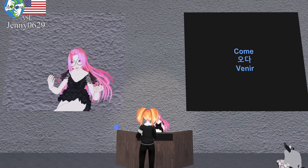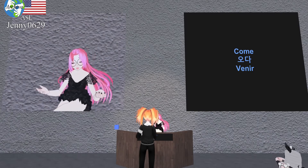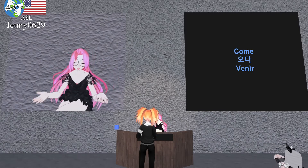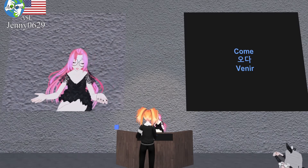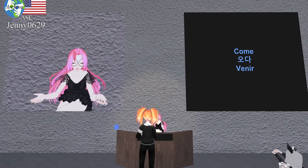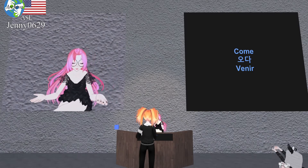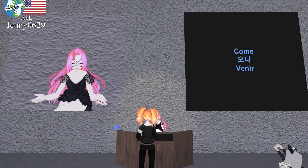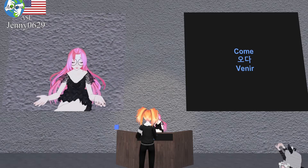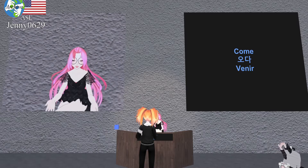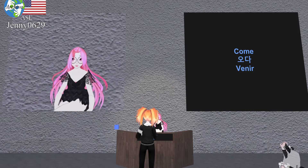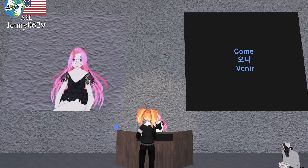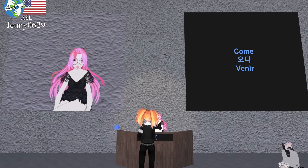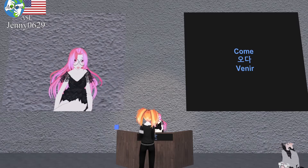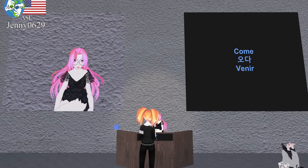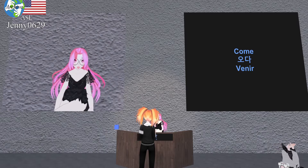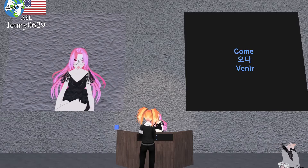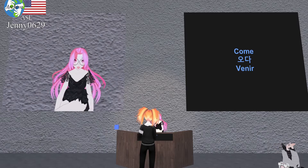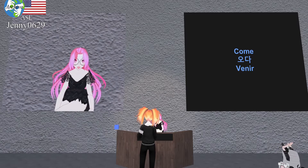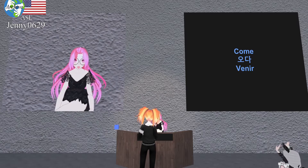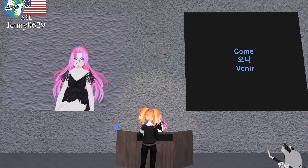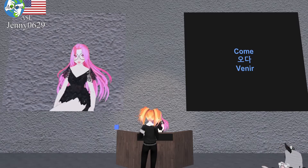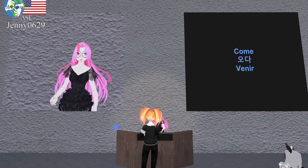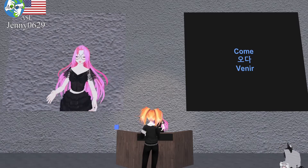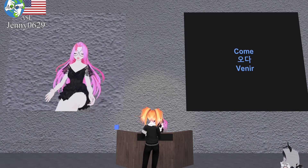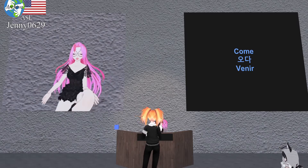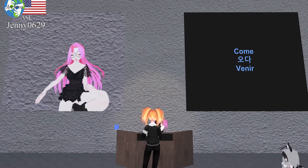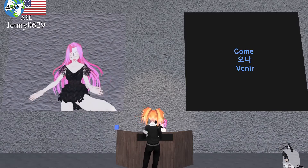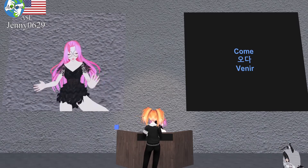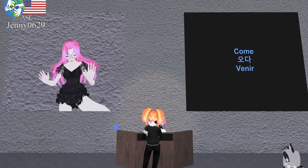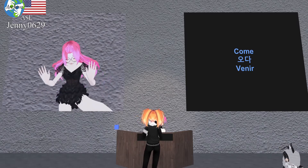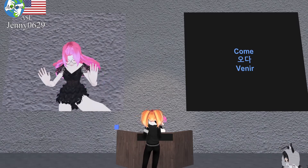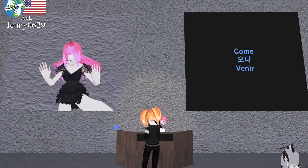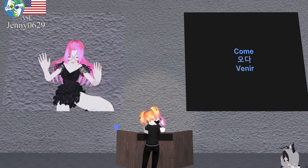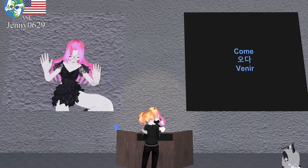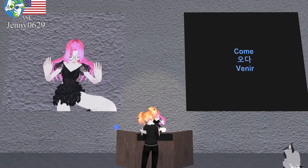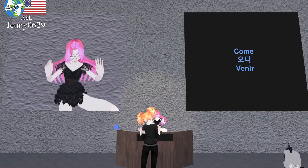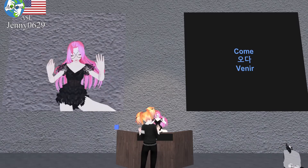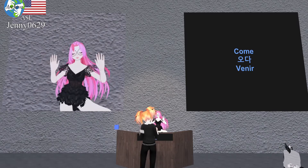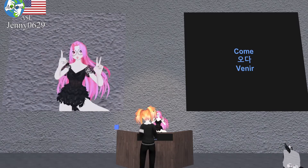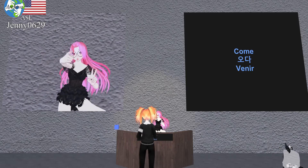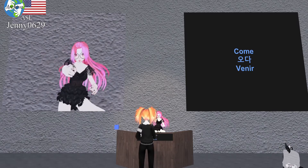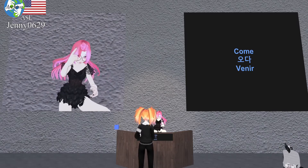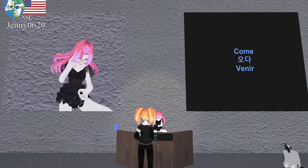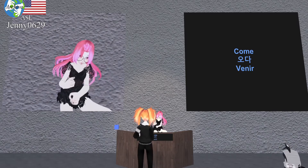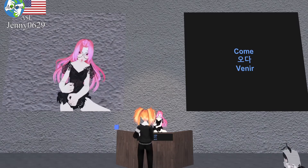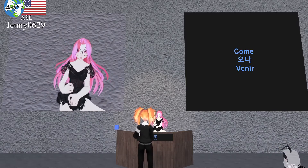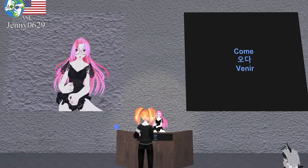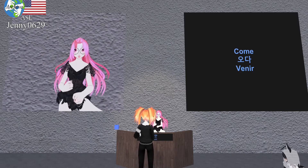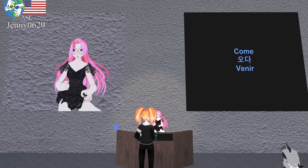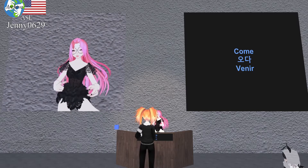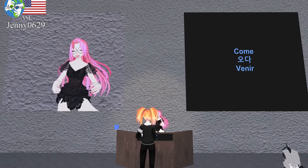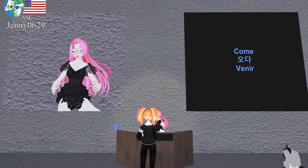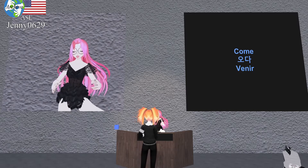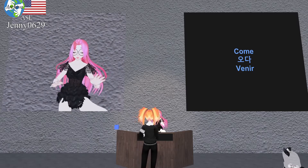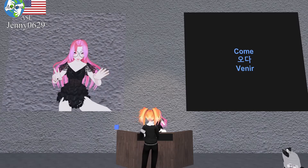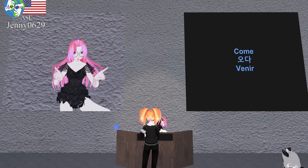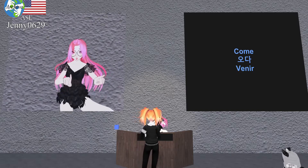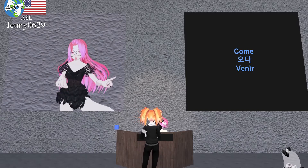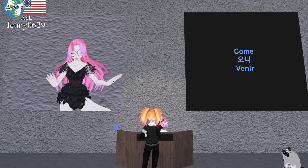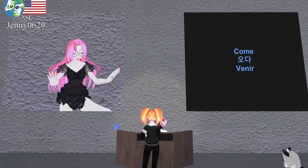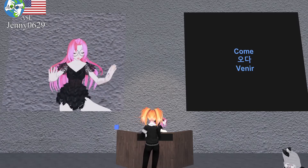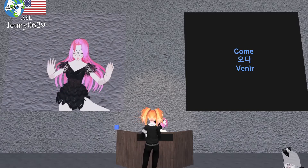and when do you use a? You'll be like, it's like really hard to explain. Okay, yes, you are correct.